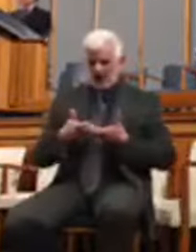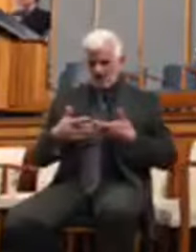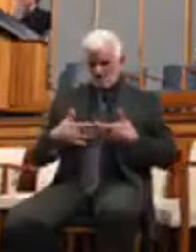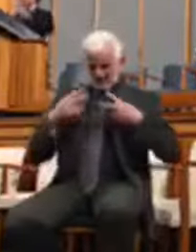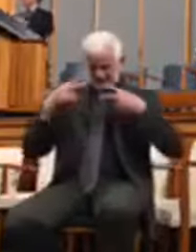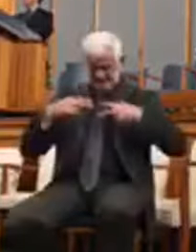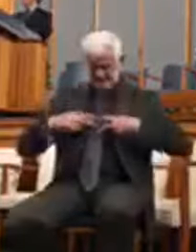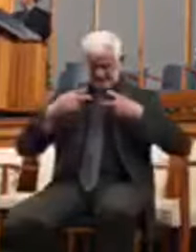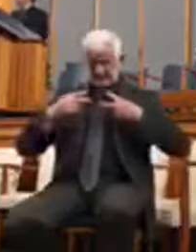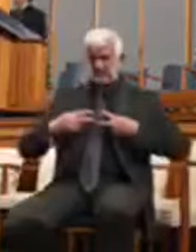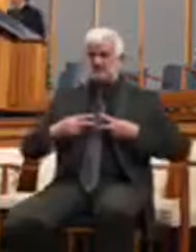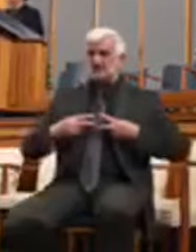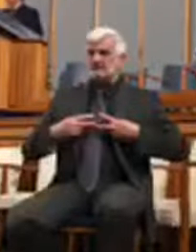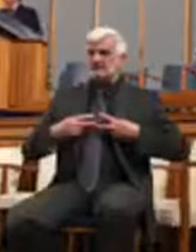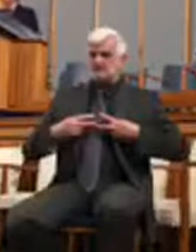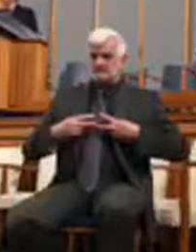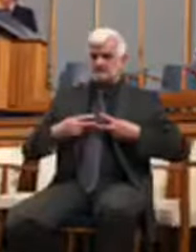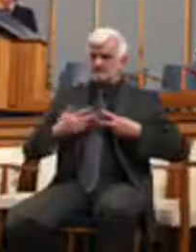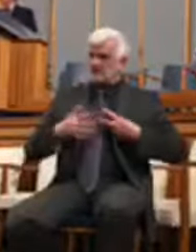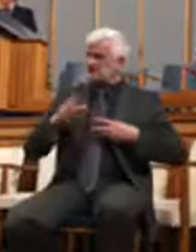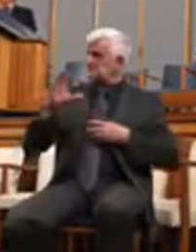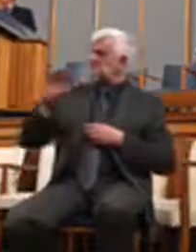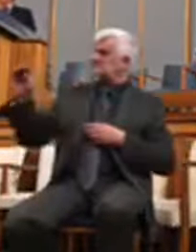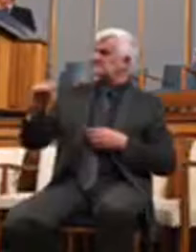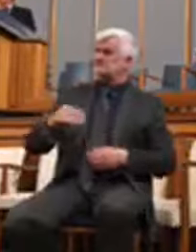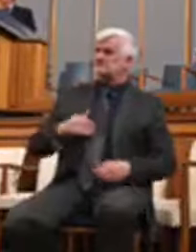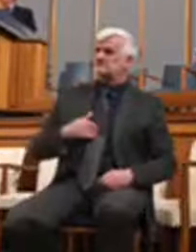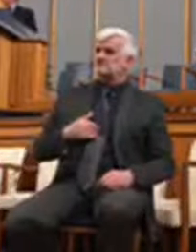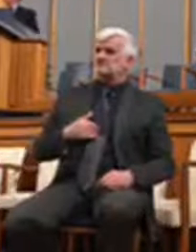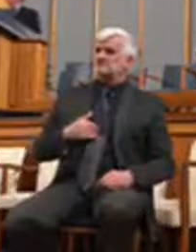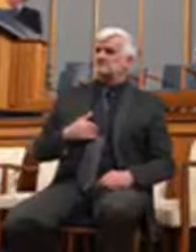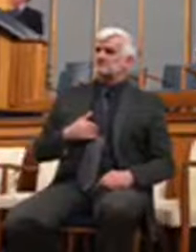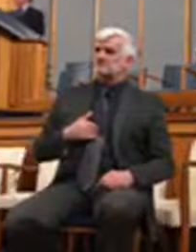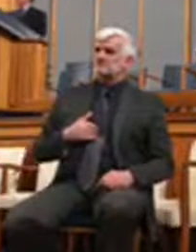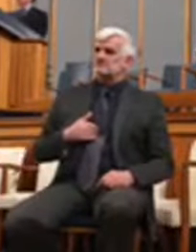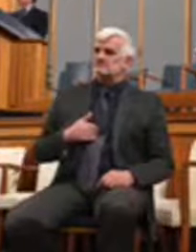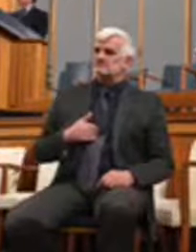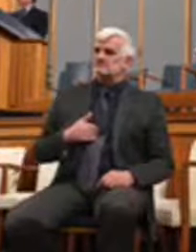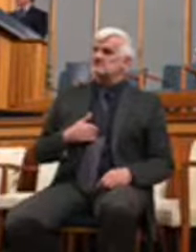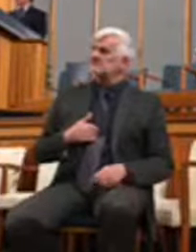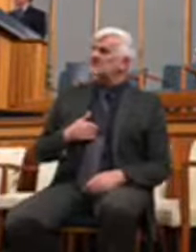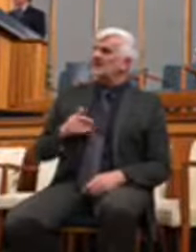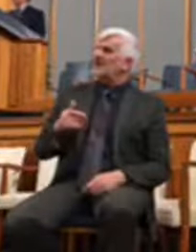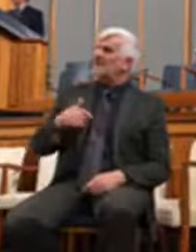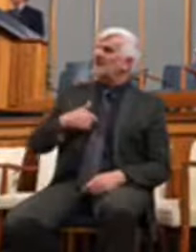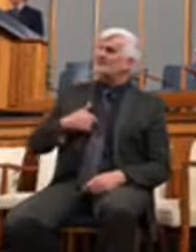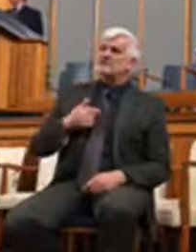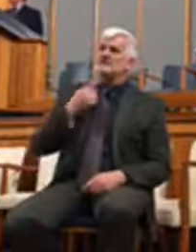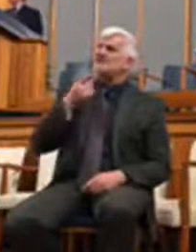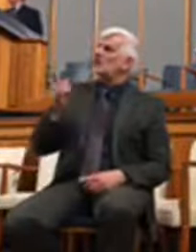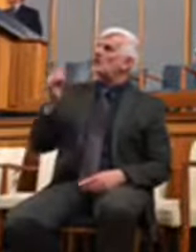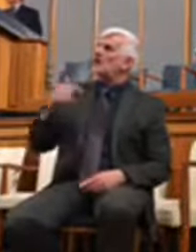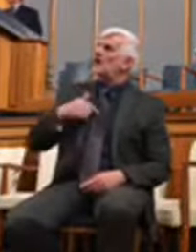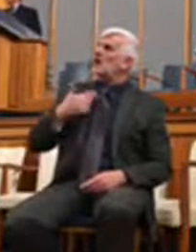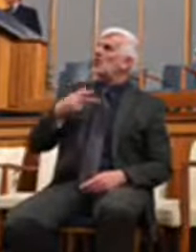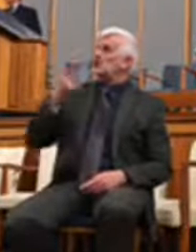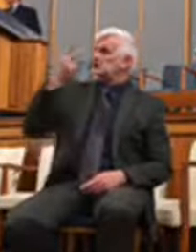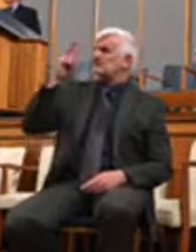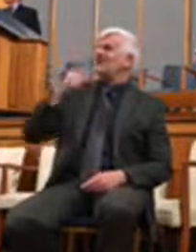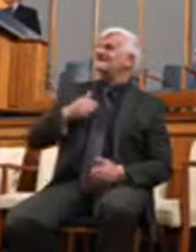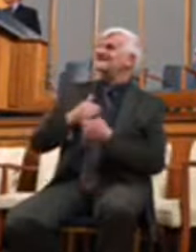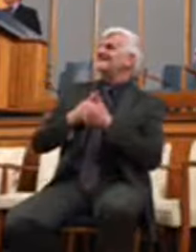Christ must end. Lord, I do not want just to turn a leaf. You know, people, when they have remorse, they take